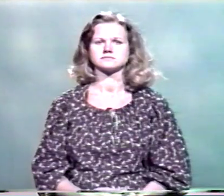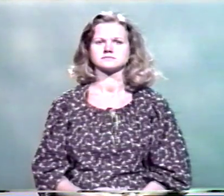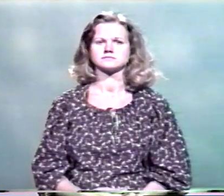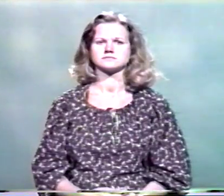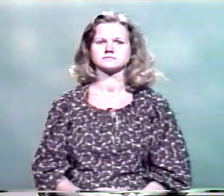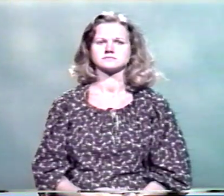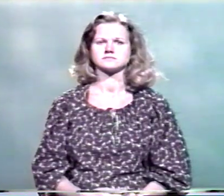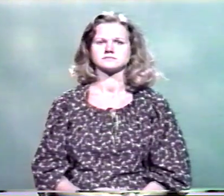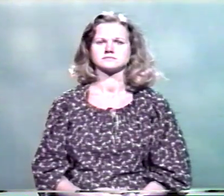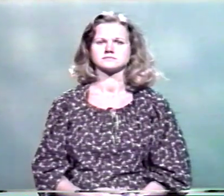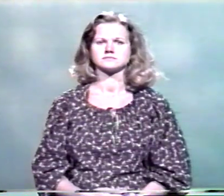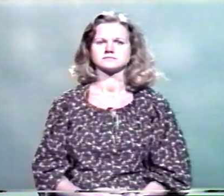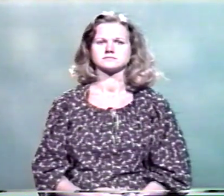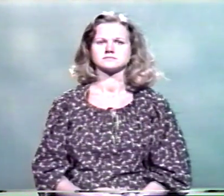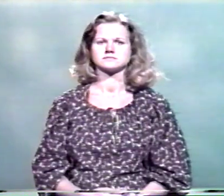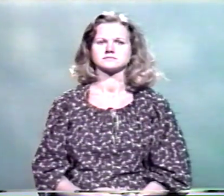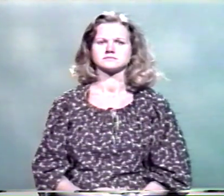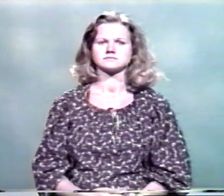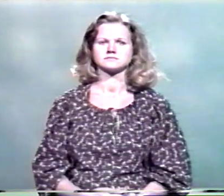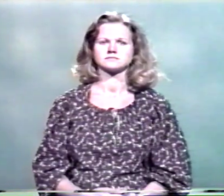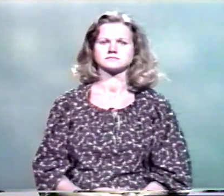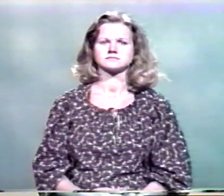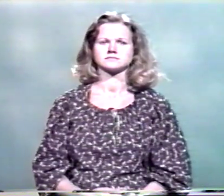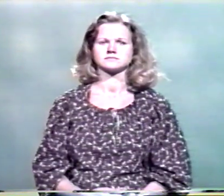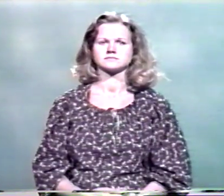as himself or itself or herself.